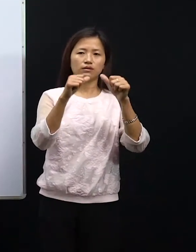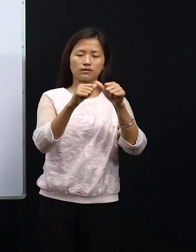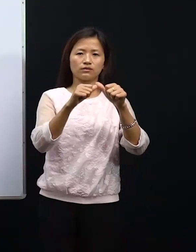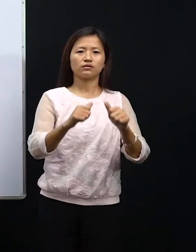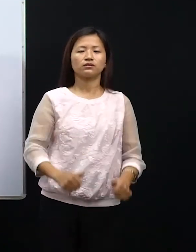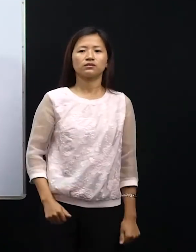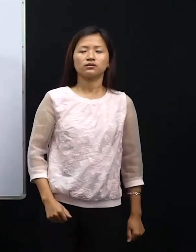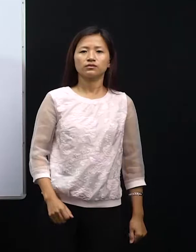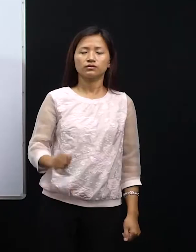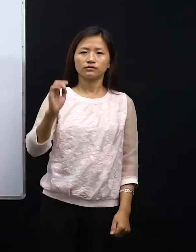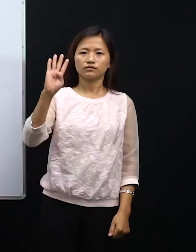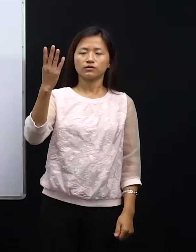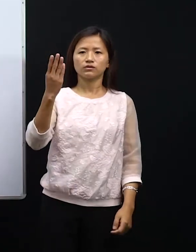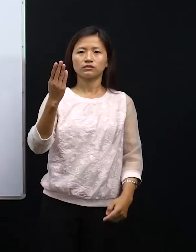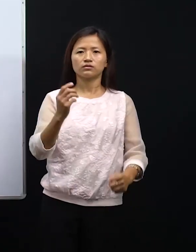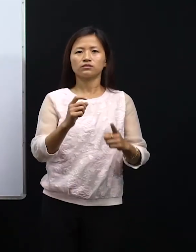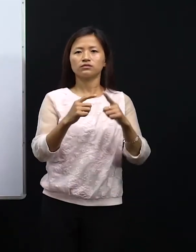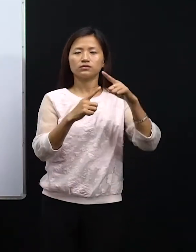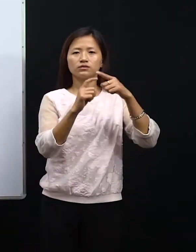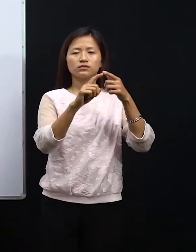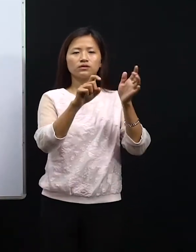have four terms, so it is none of the above.